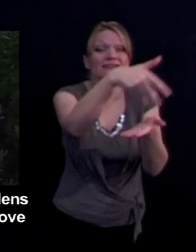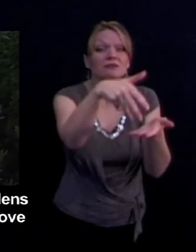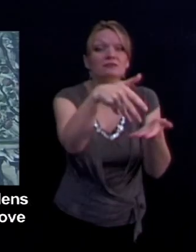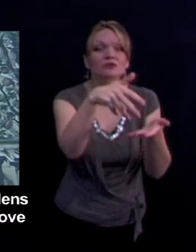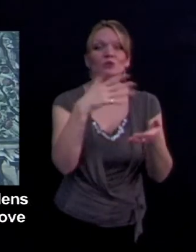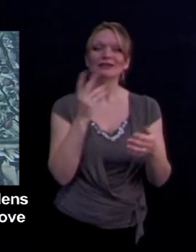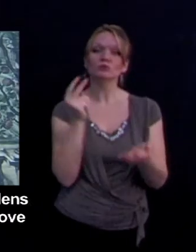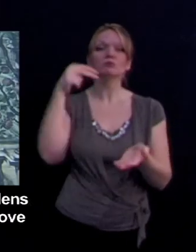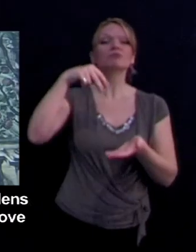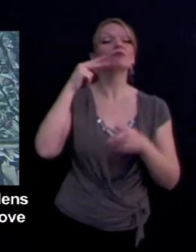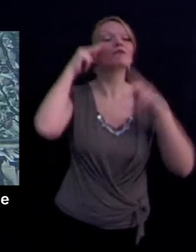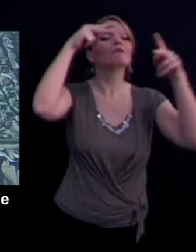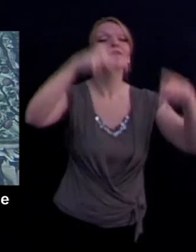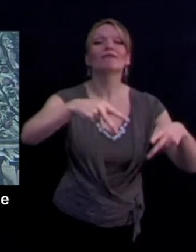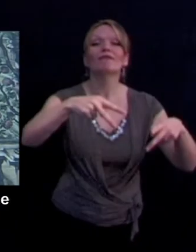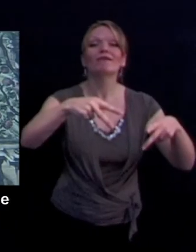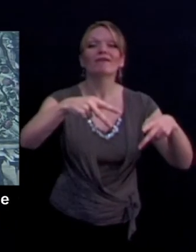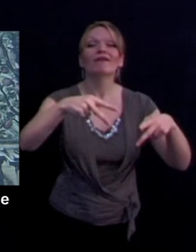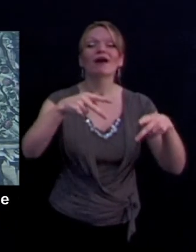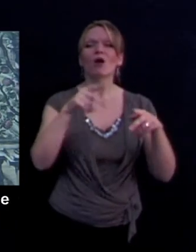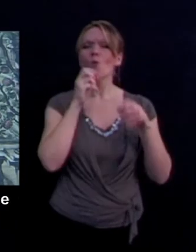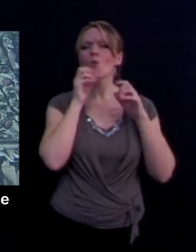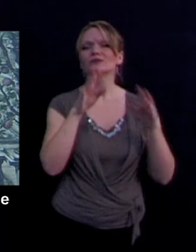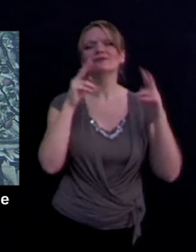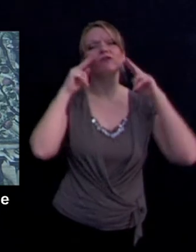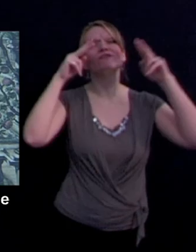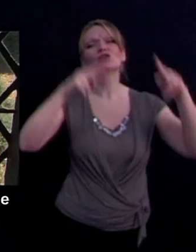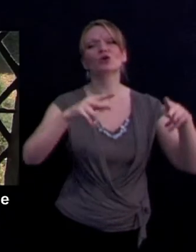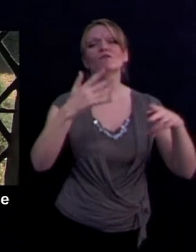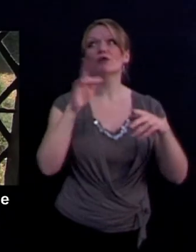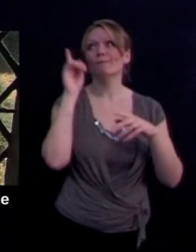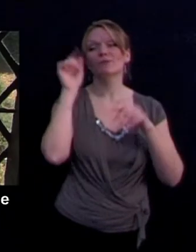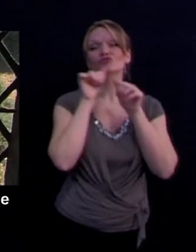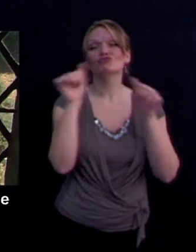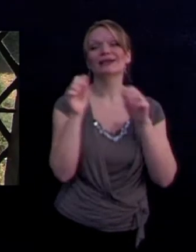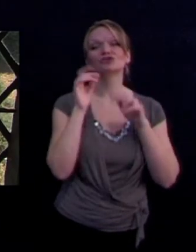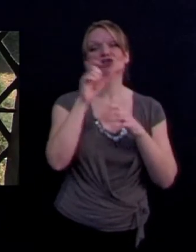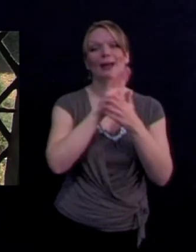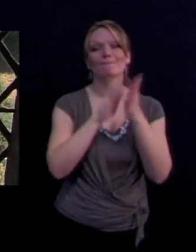designed to be viewed from above, and there is a wonderful view of the garden from the great chamber.